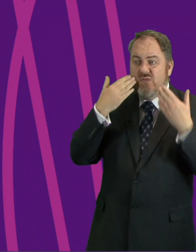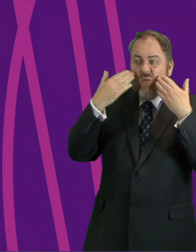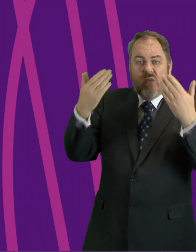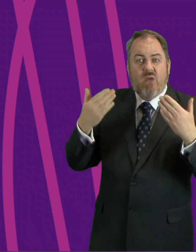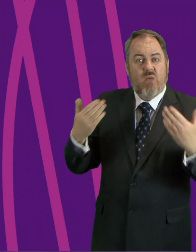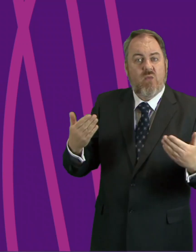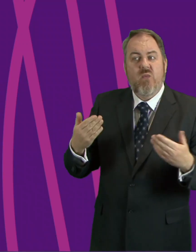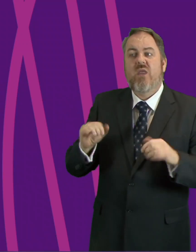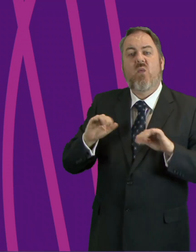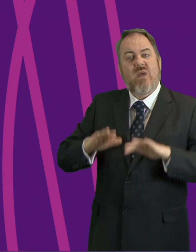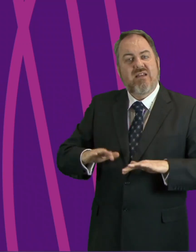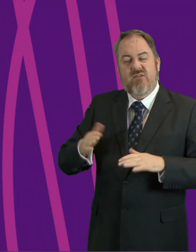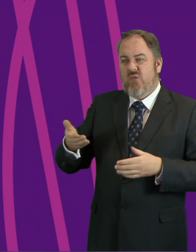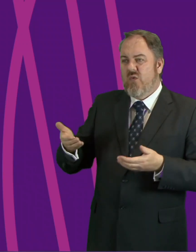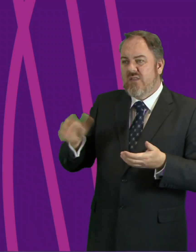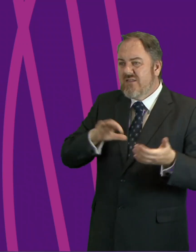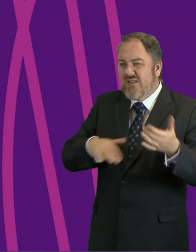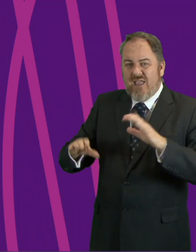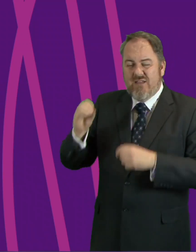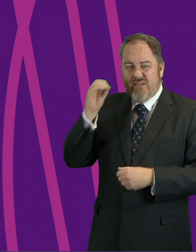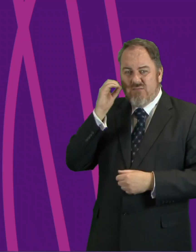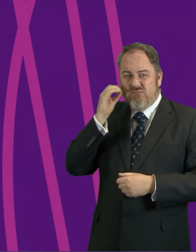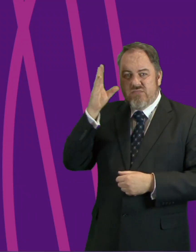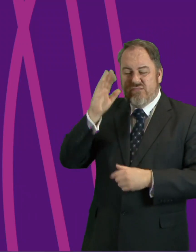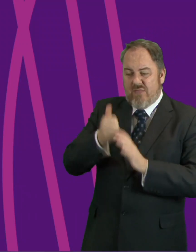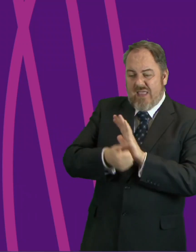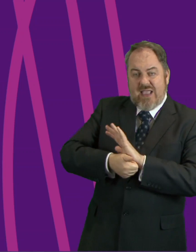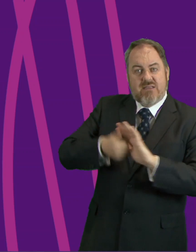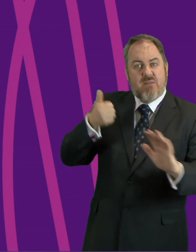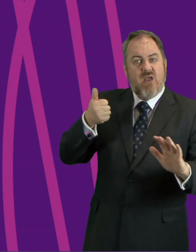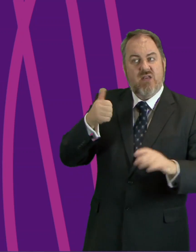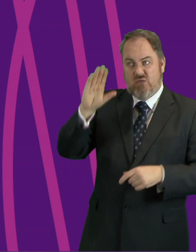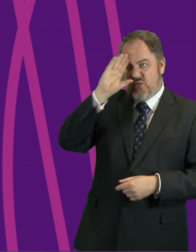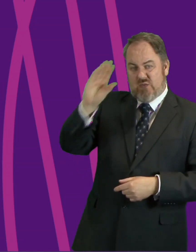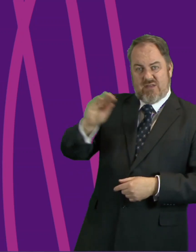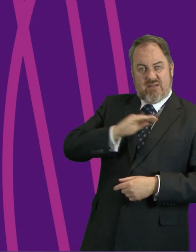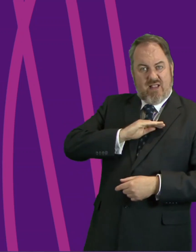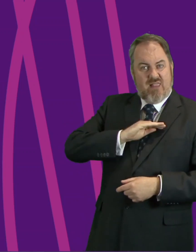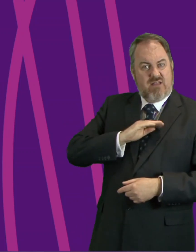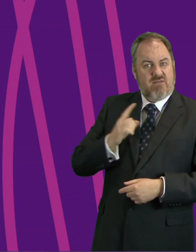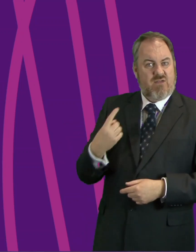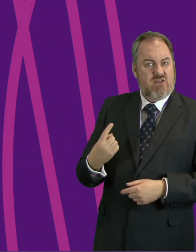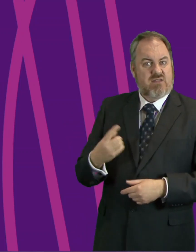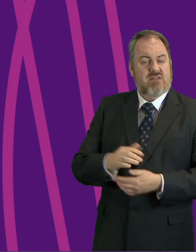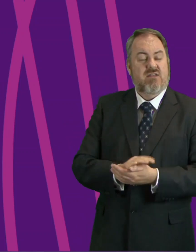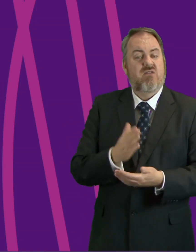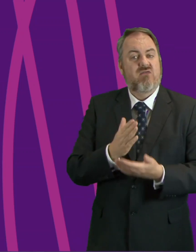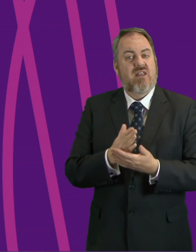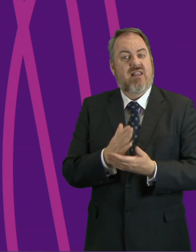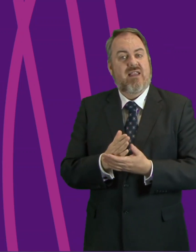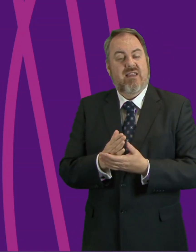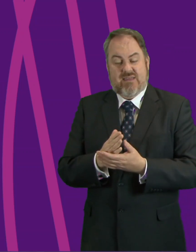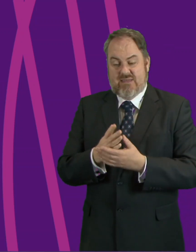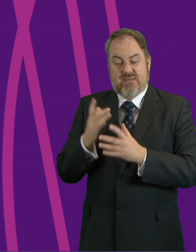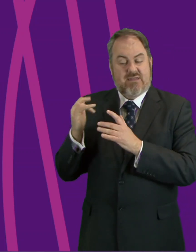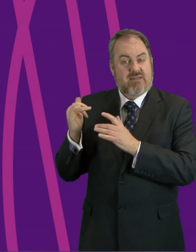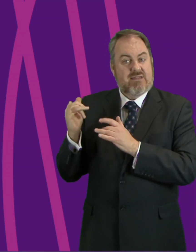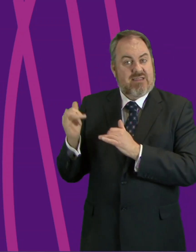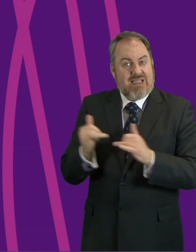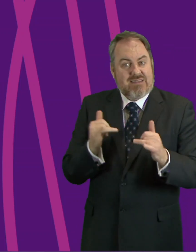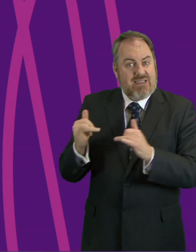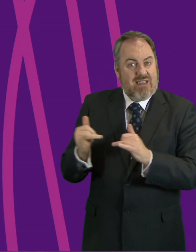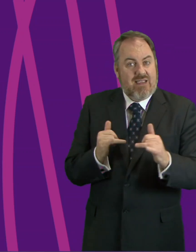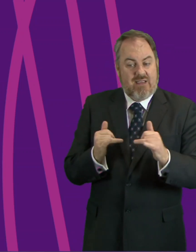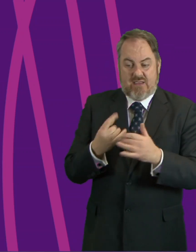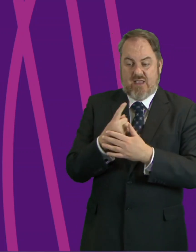qualified than me to do these things are working hard to understand this as much as possible. In terms of test, trace and isolate, what I